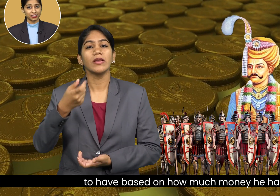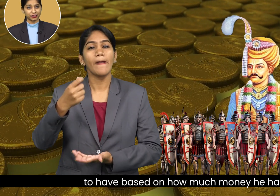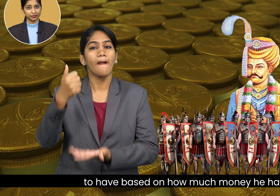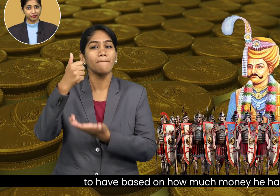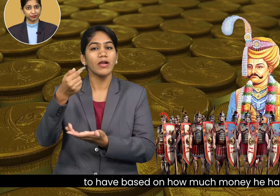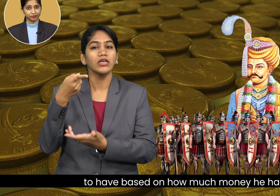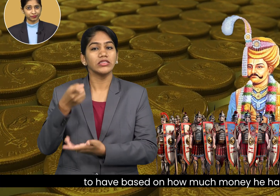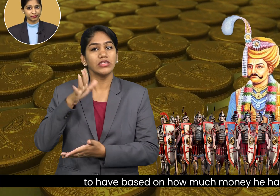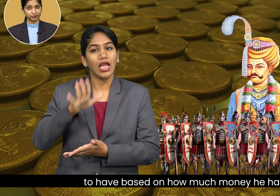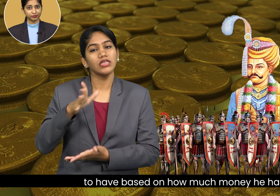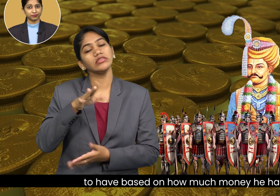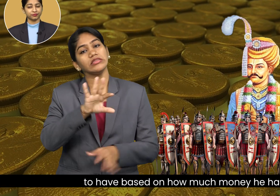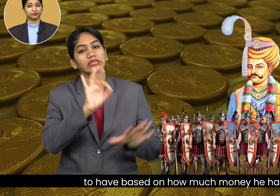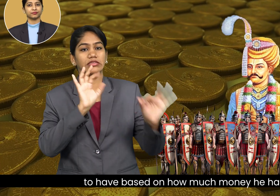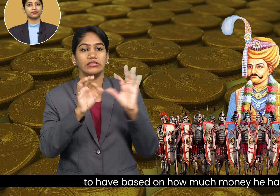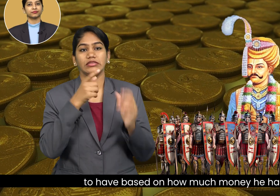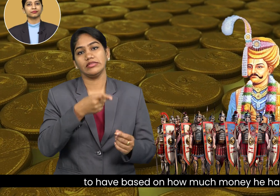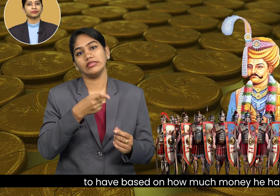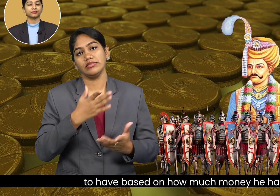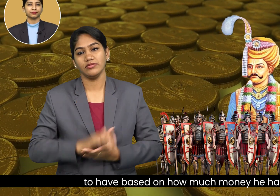has.